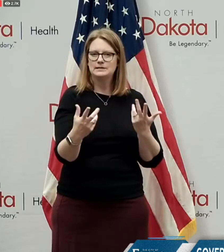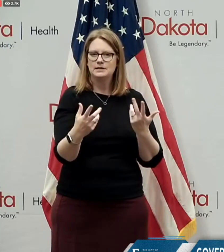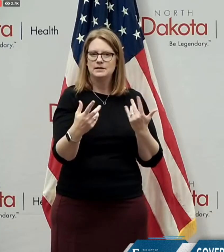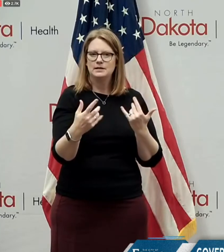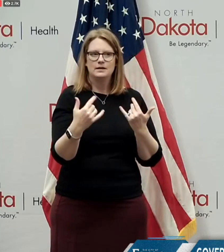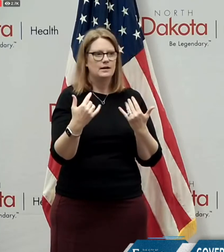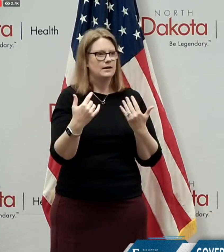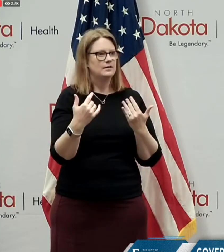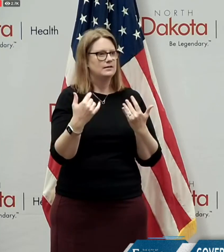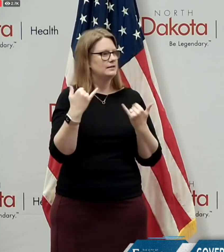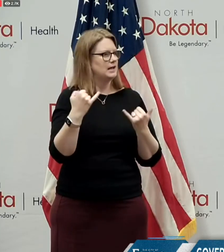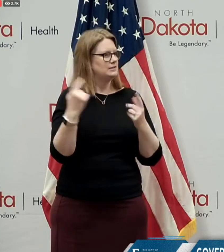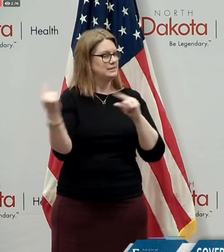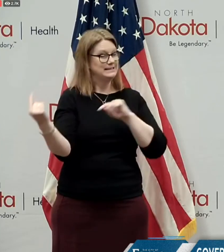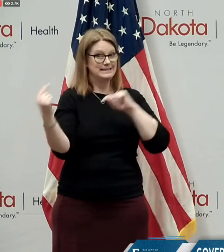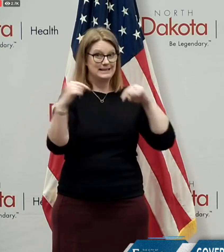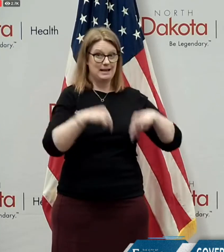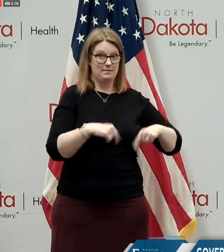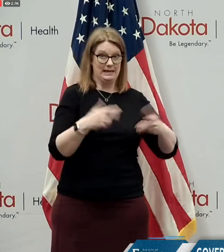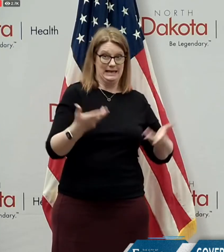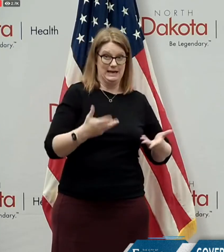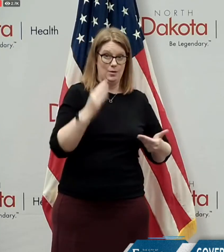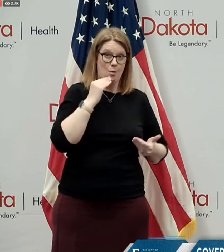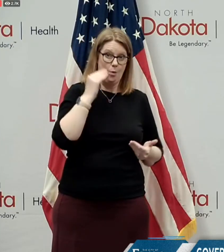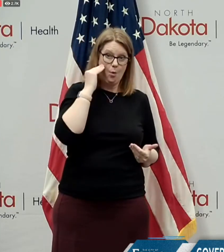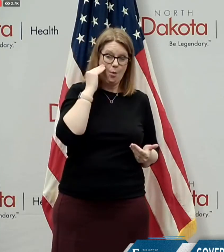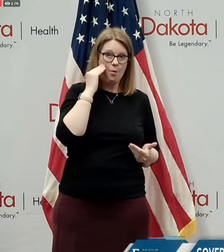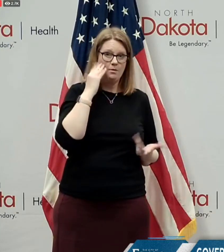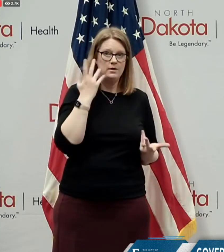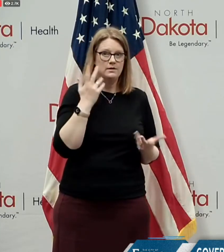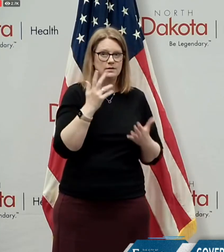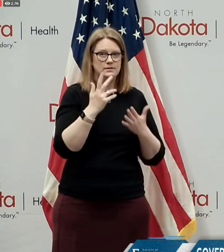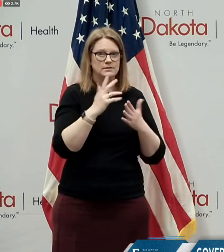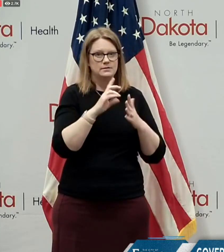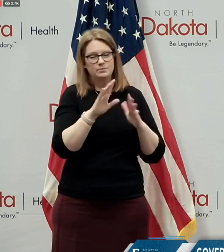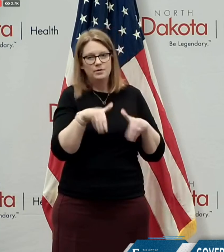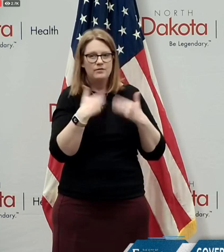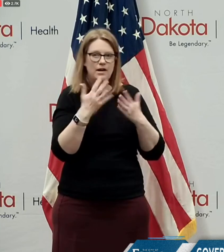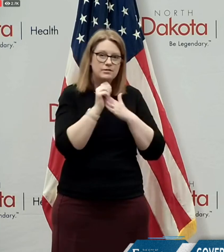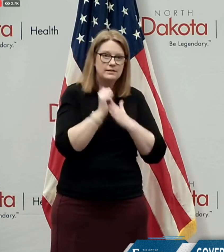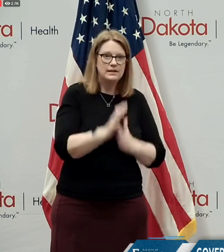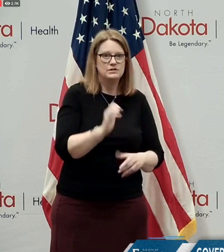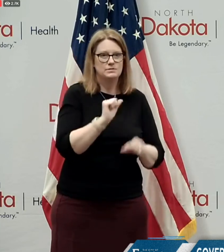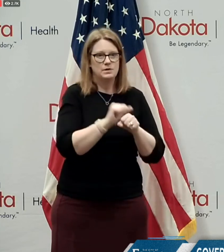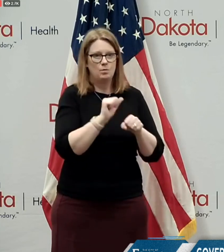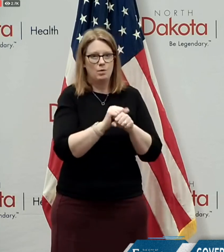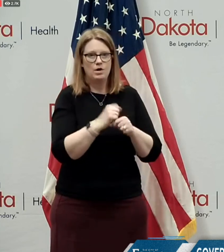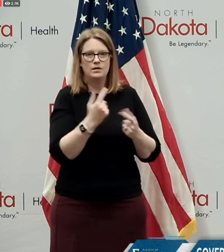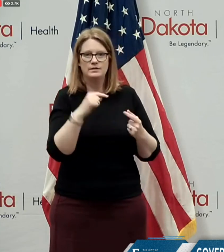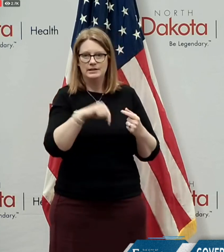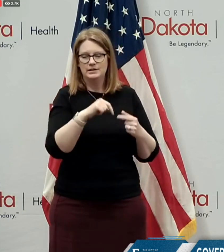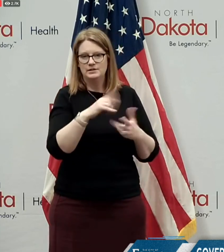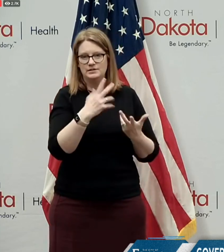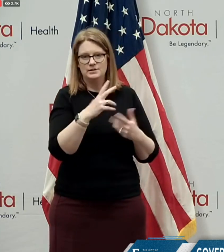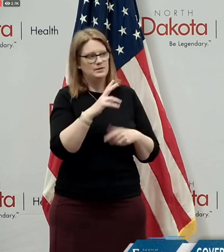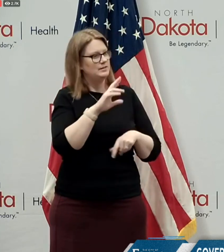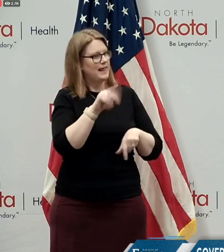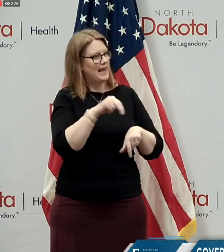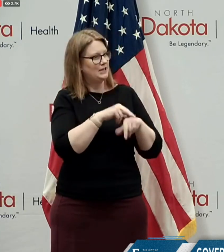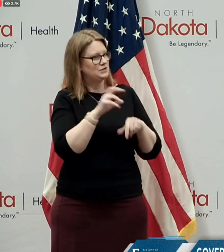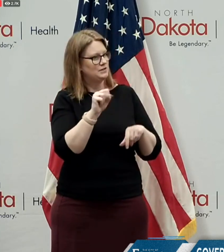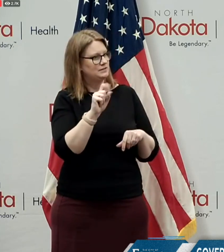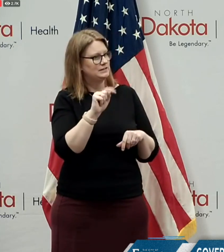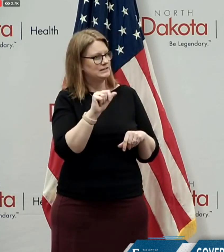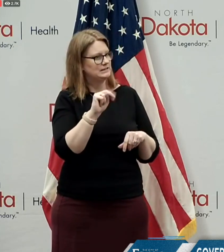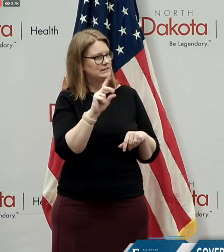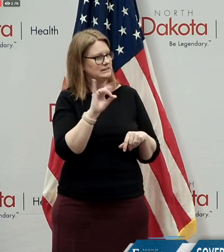all taught, she is coming back home to bring her leadership skills and her work ethic to the nation of Standing Rock. So I'm very proud of her,